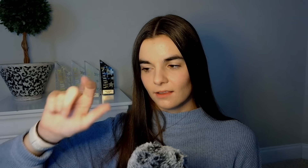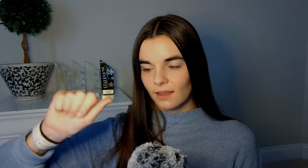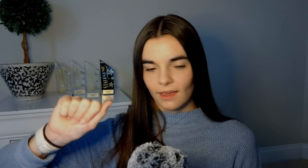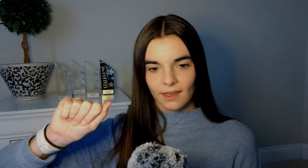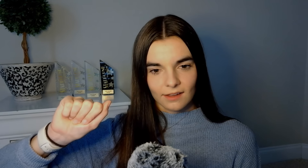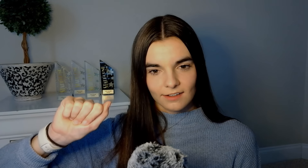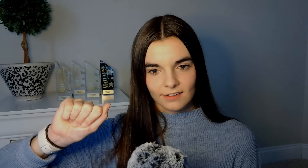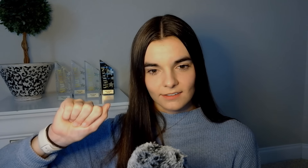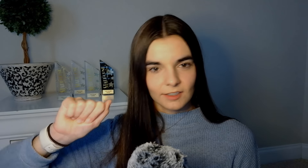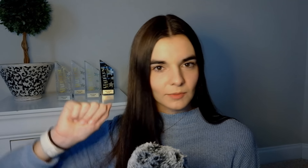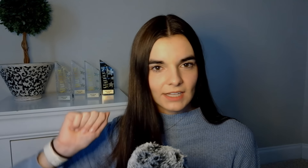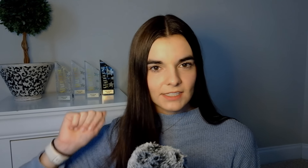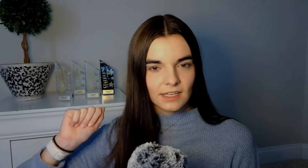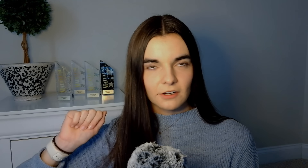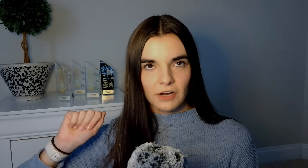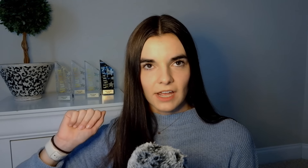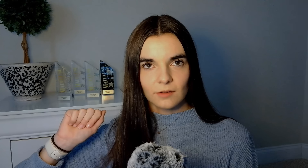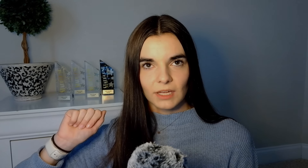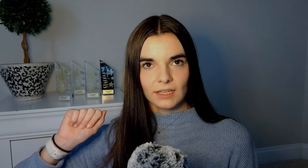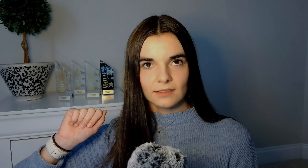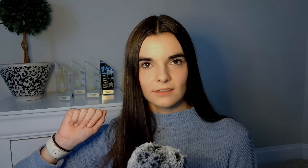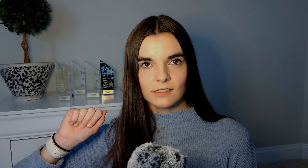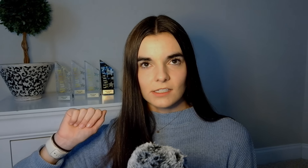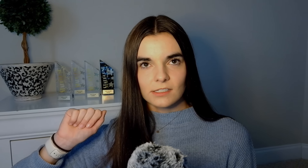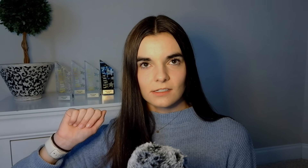P-A-M-E-L-A. Let's say your name is